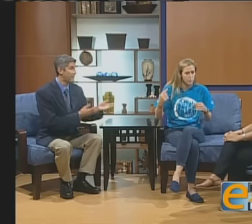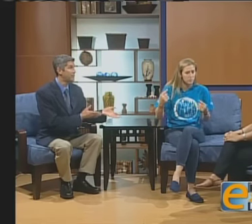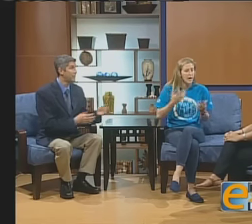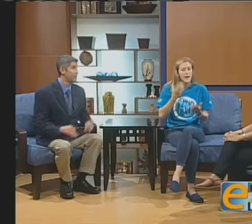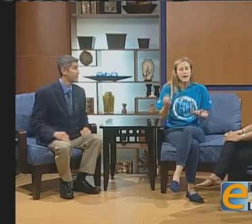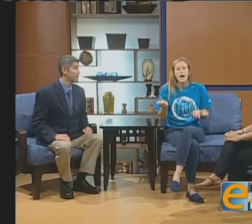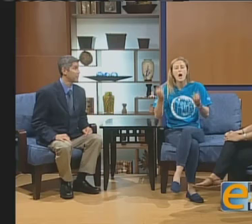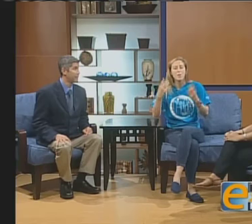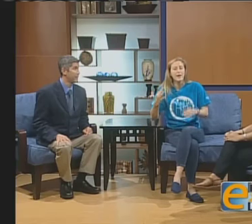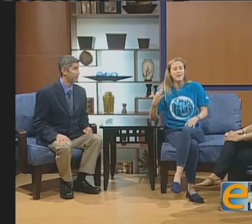volunteers and counselors do you have?